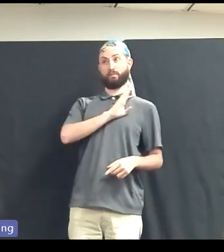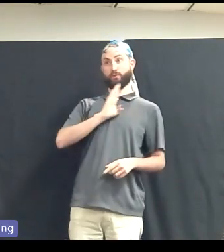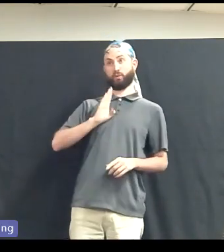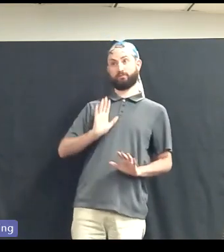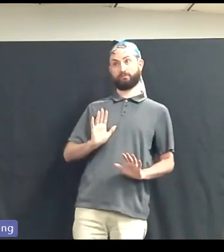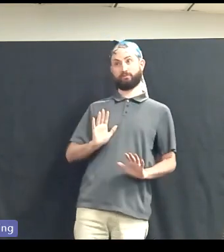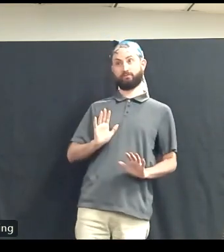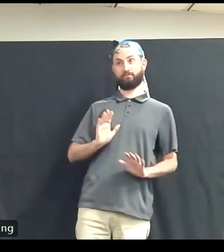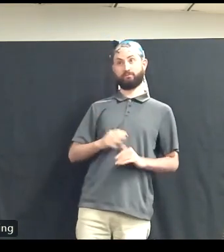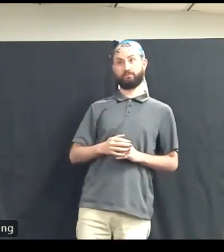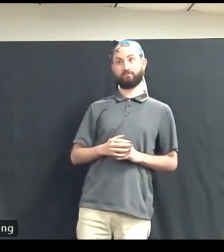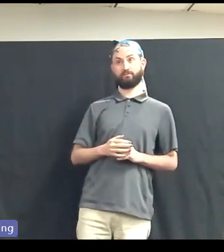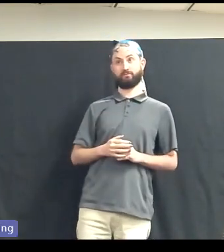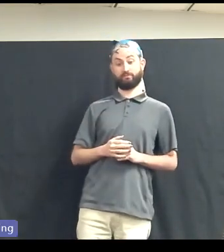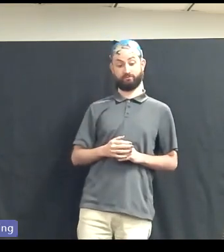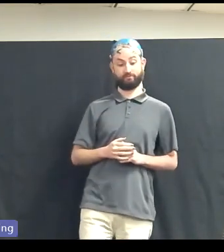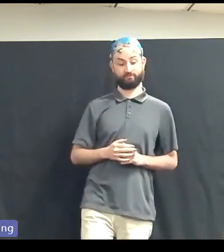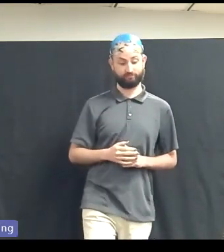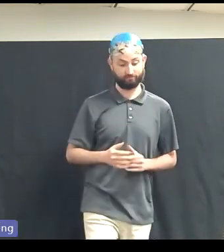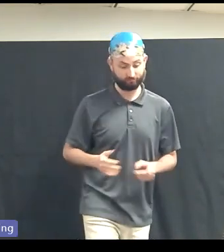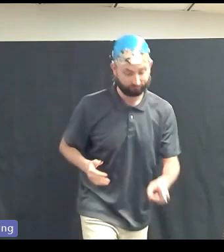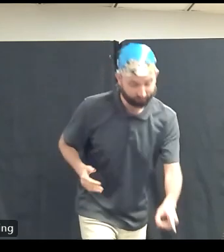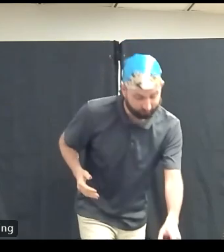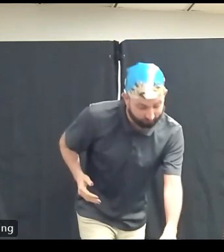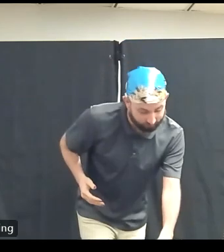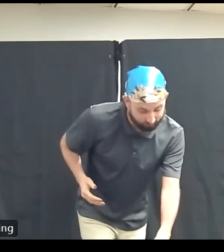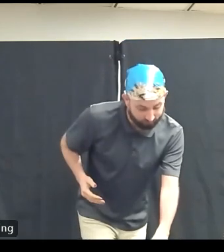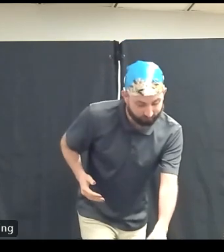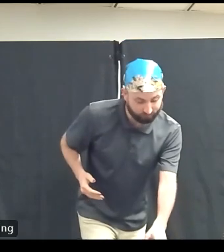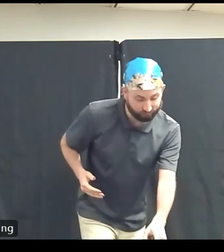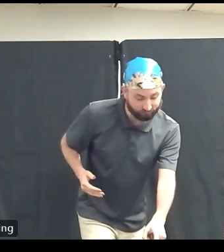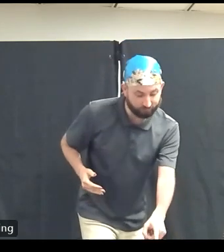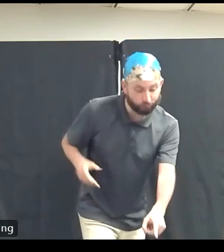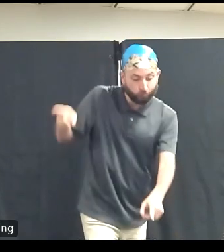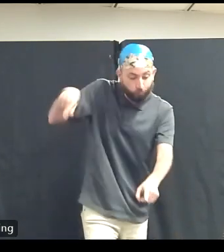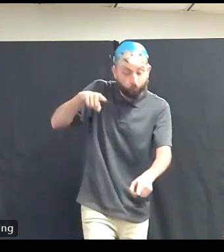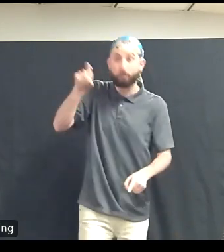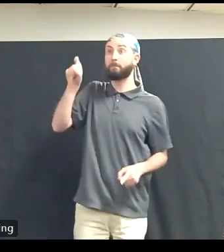That is not okay. You're our board.